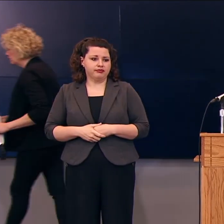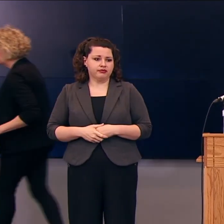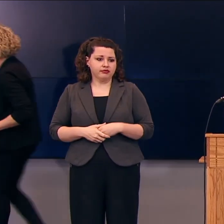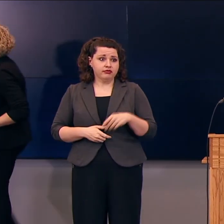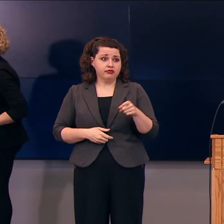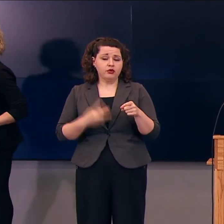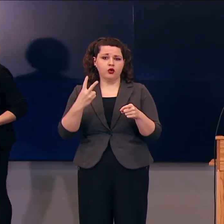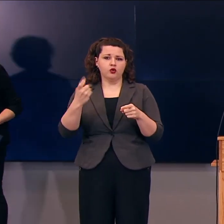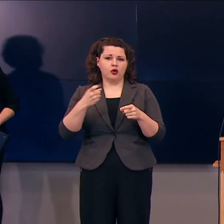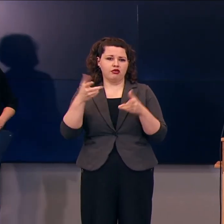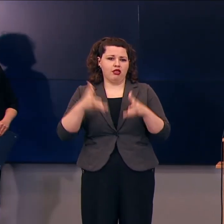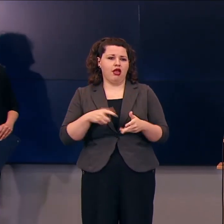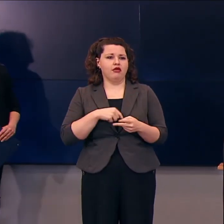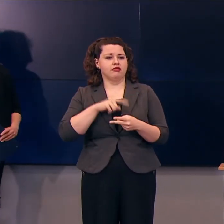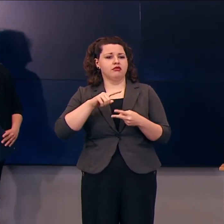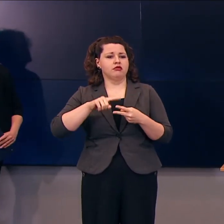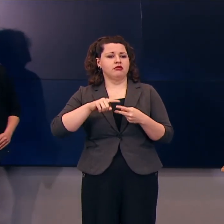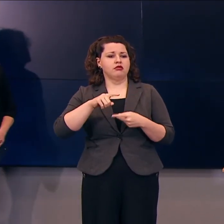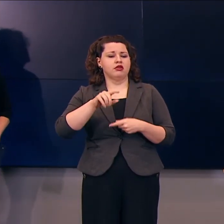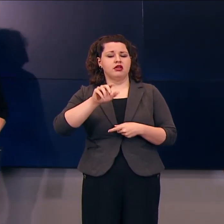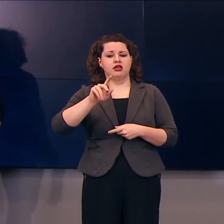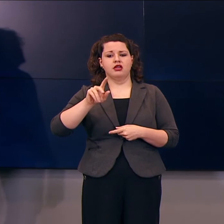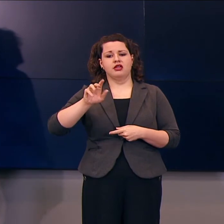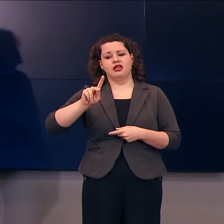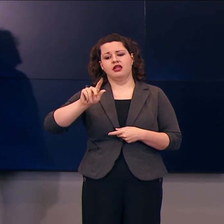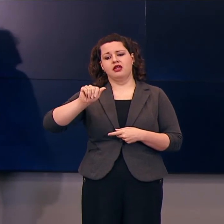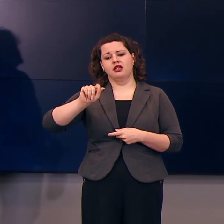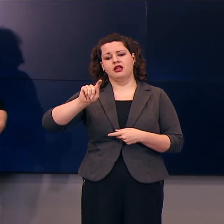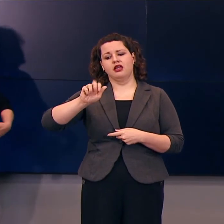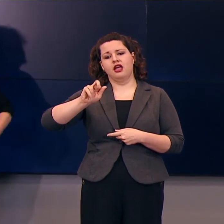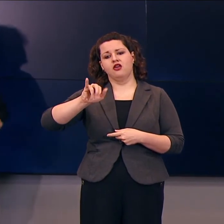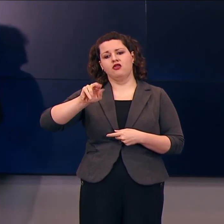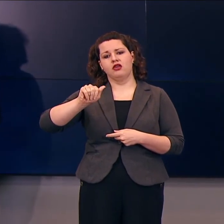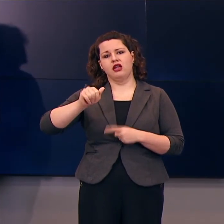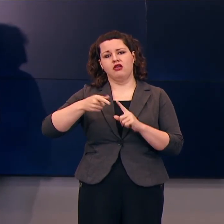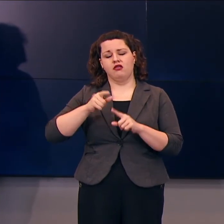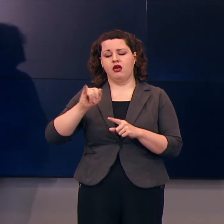Two questions left, second to last question. Katarina, Iowa Public Radio.